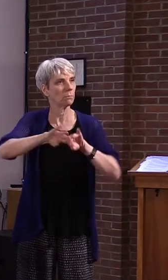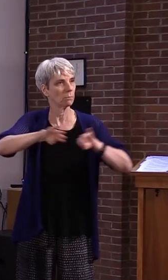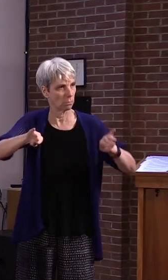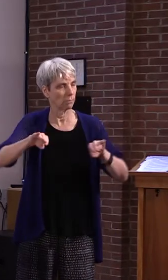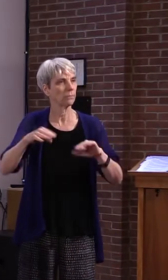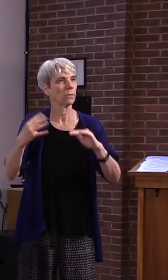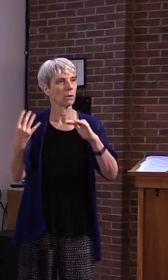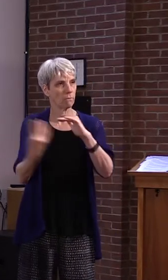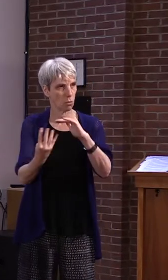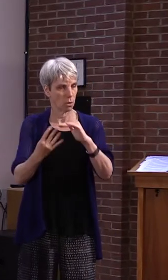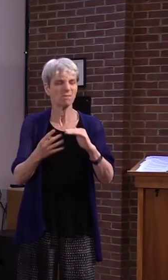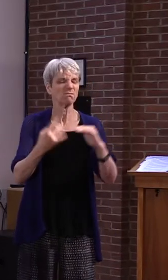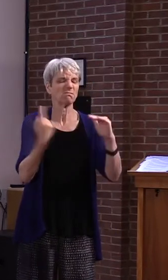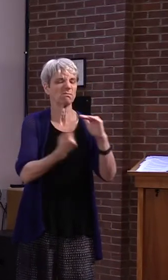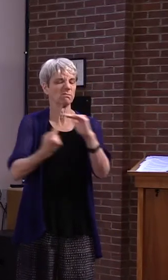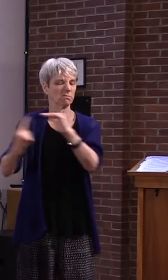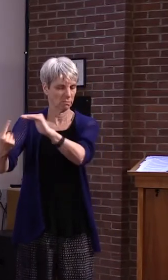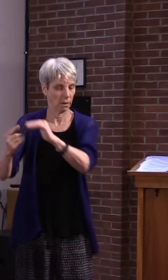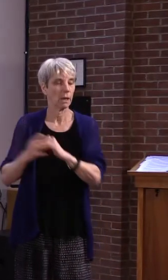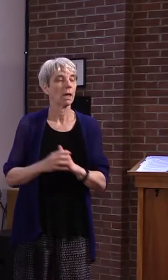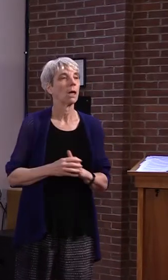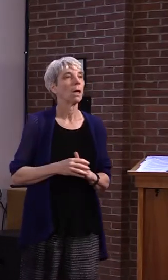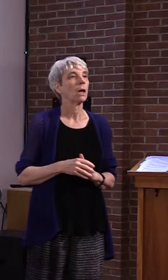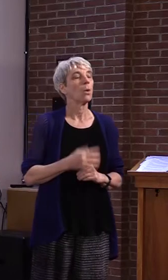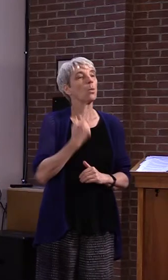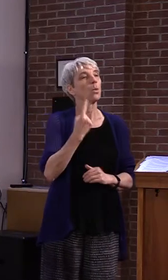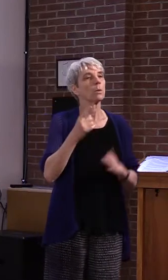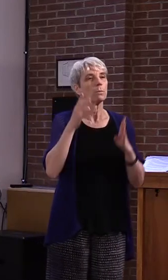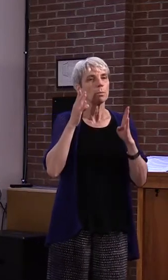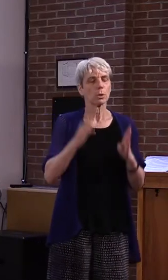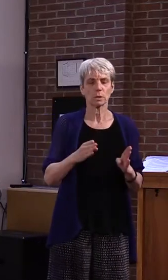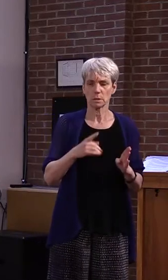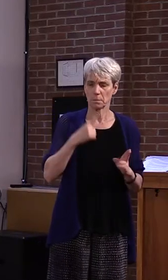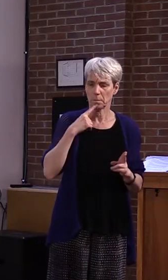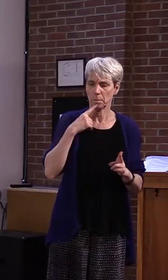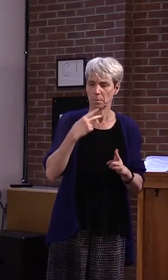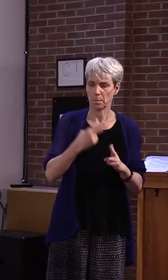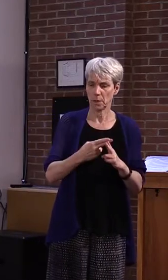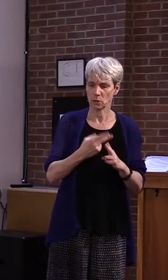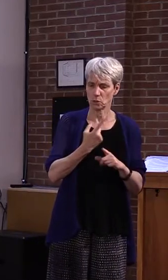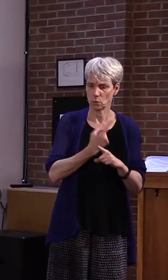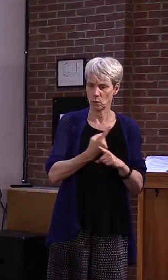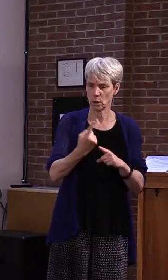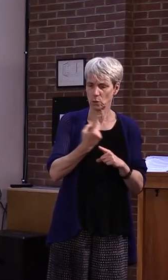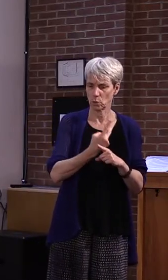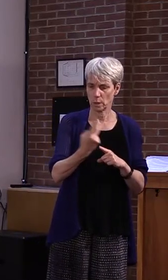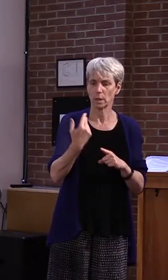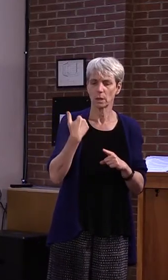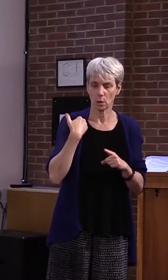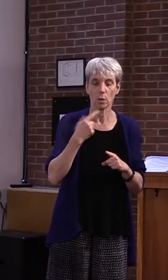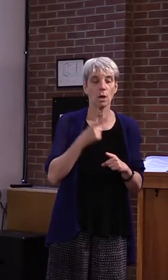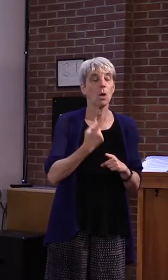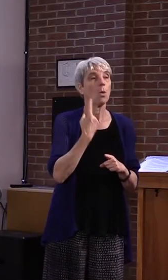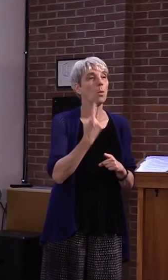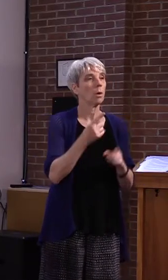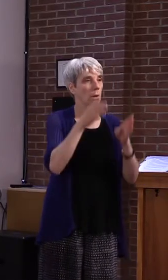and quarantined separately. One inmate, I think I mentioned a week or two ago that one